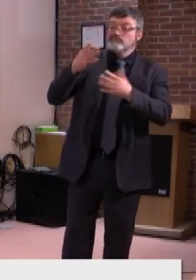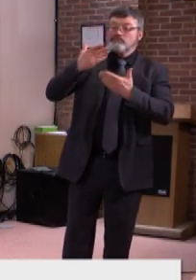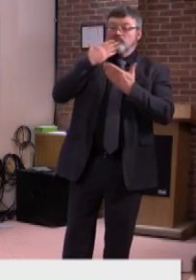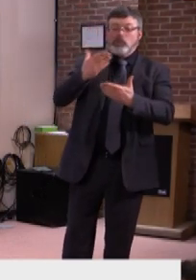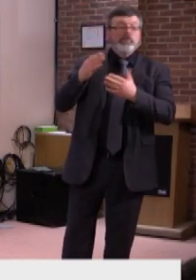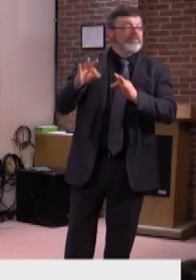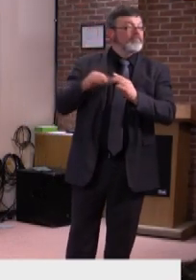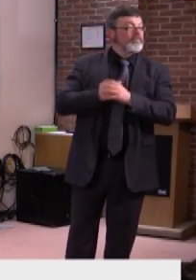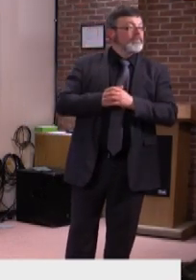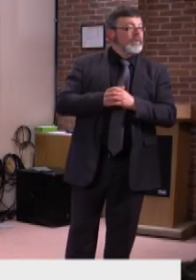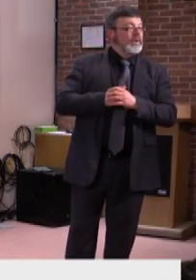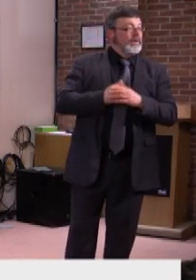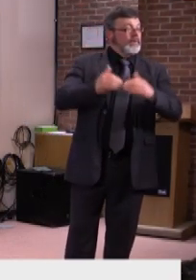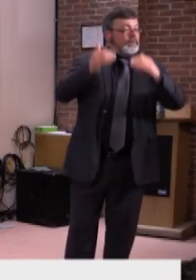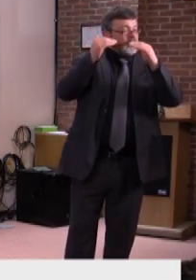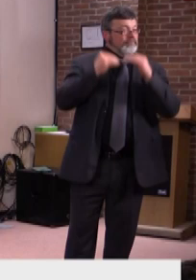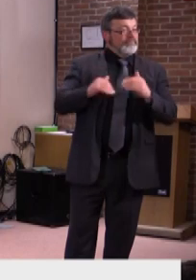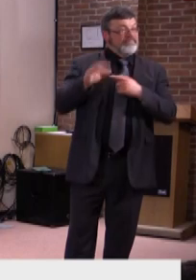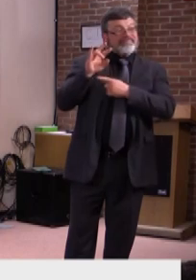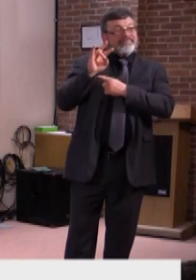derek seven days